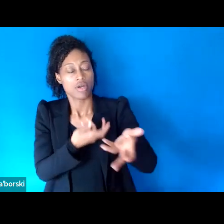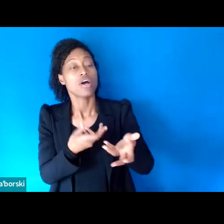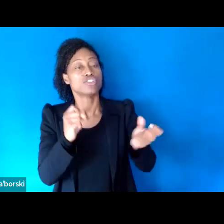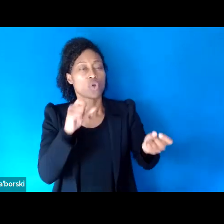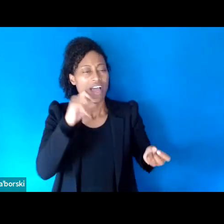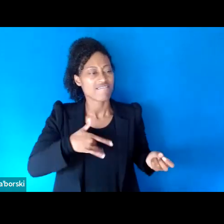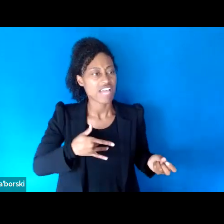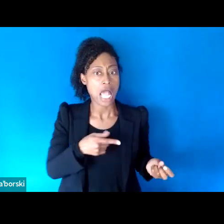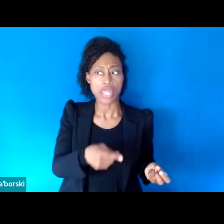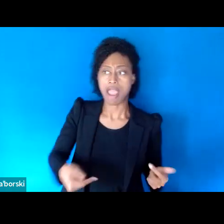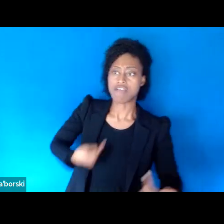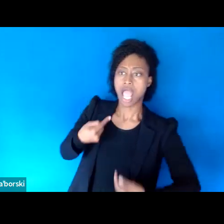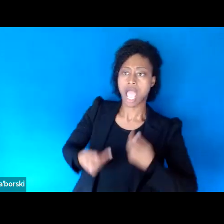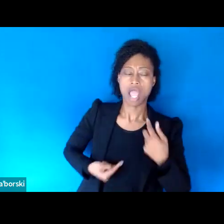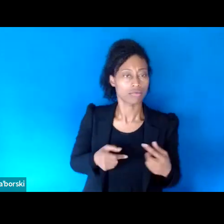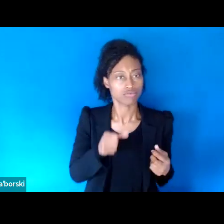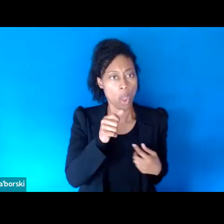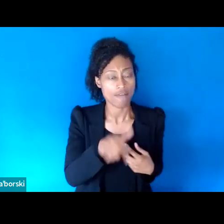on that?